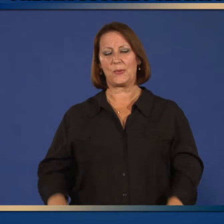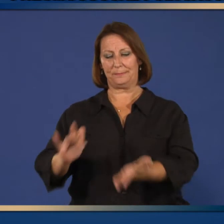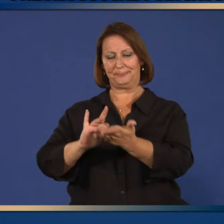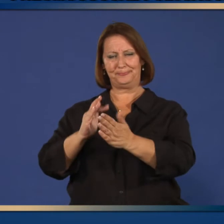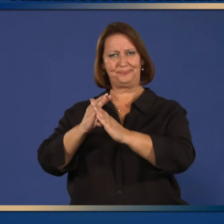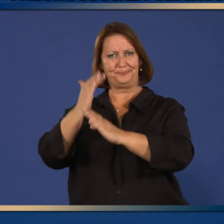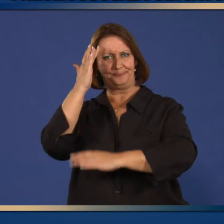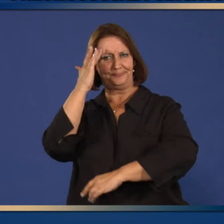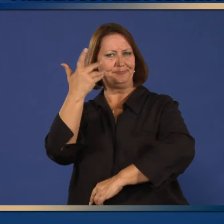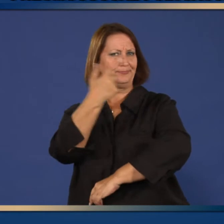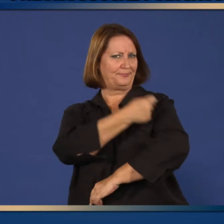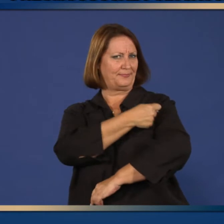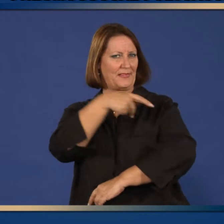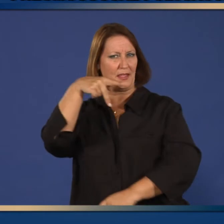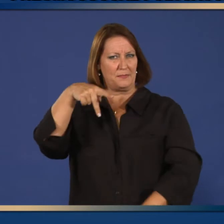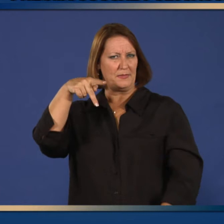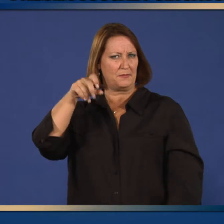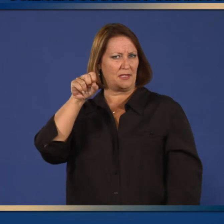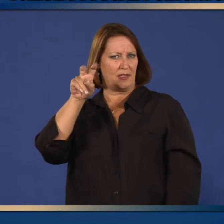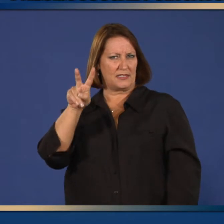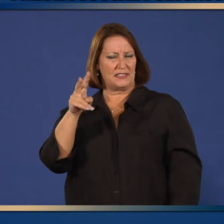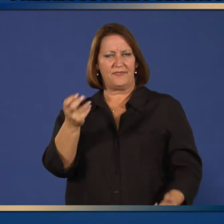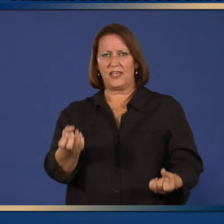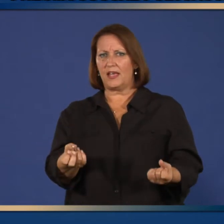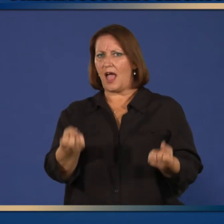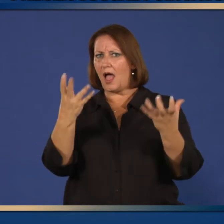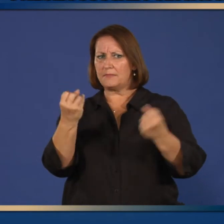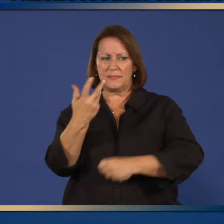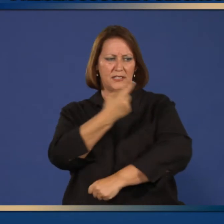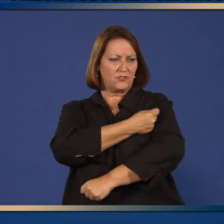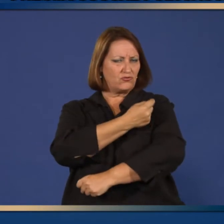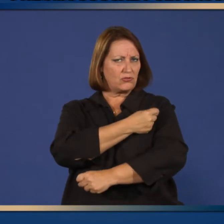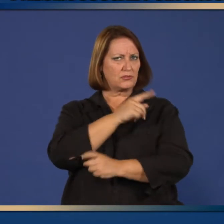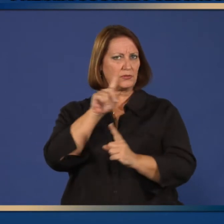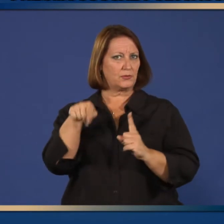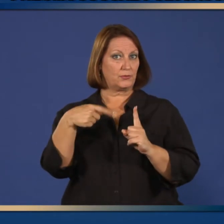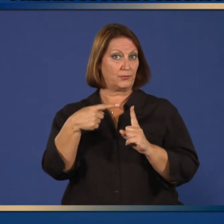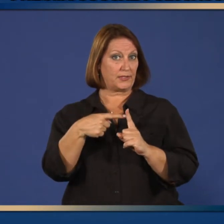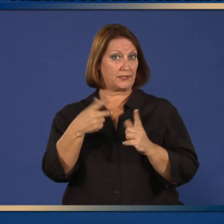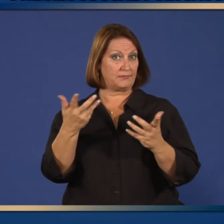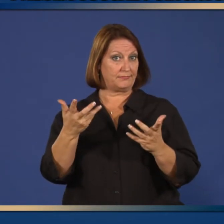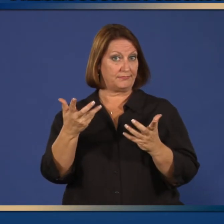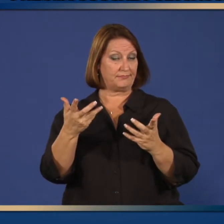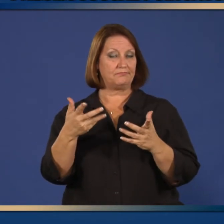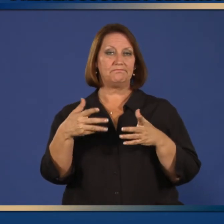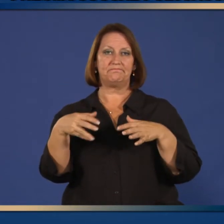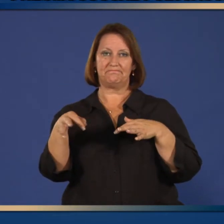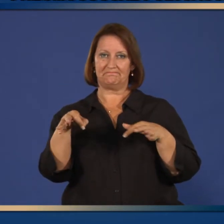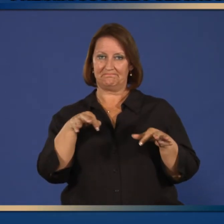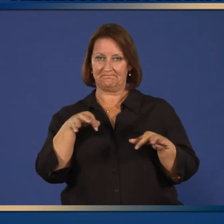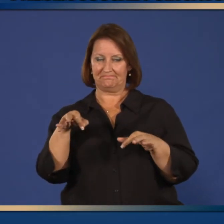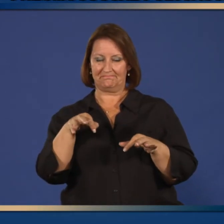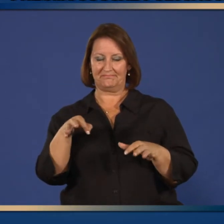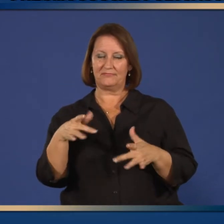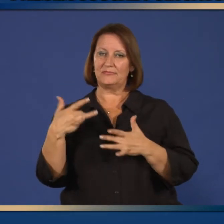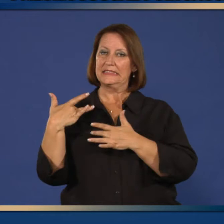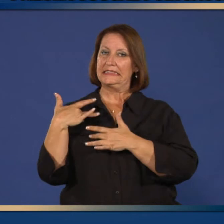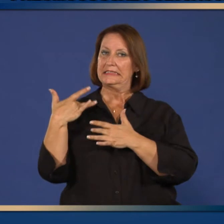How many doses of PPSV are needed and when?